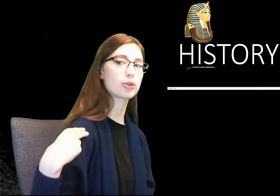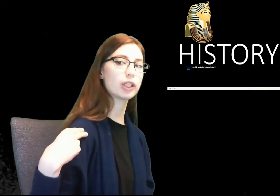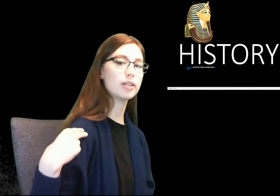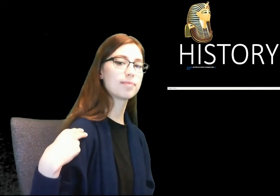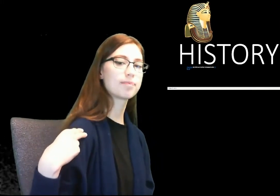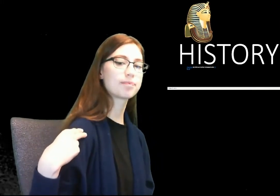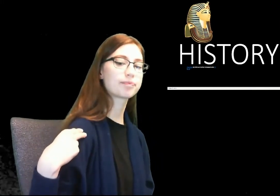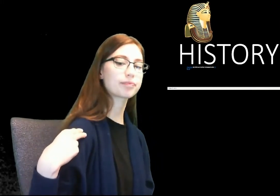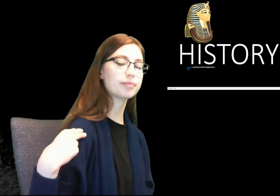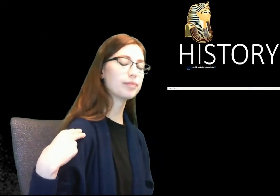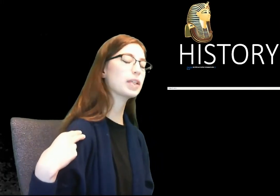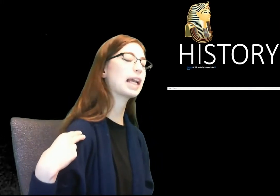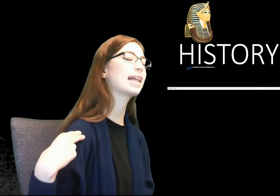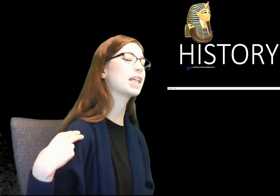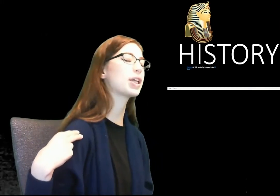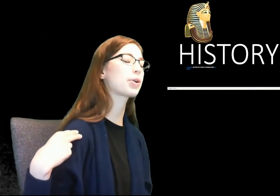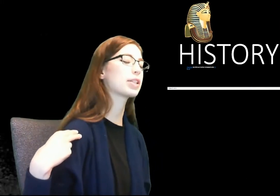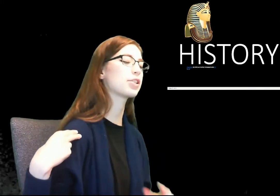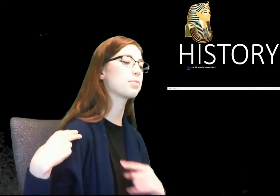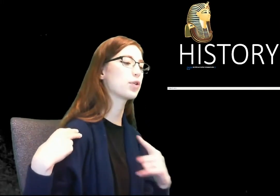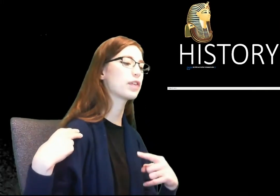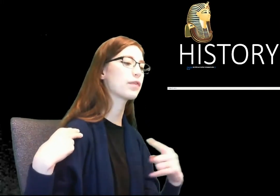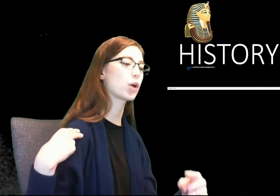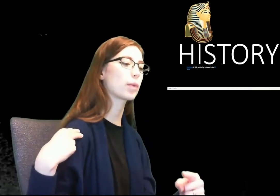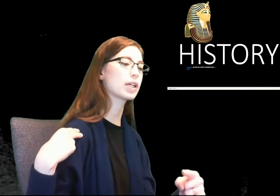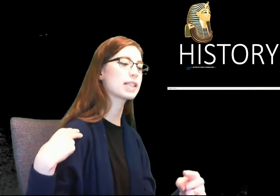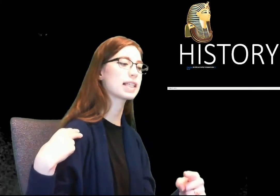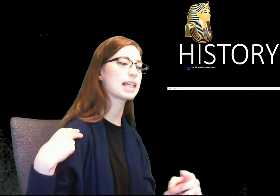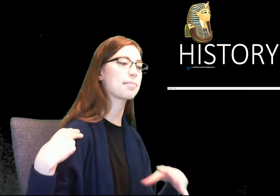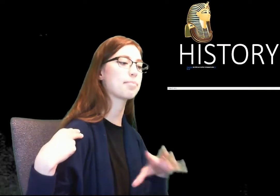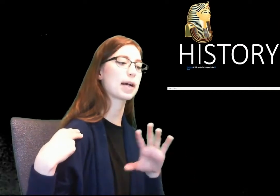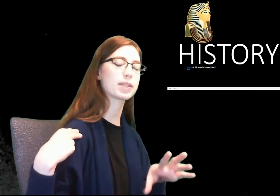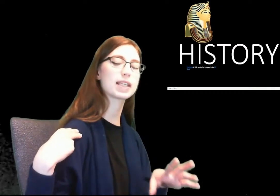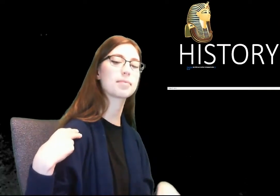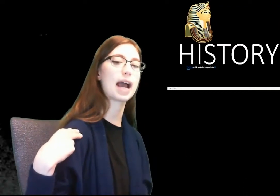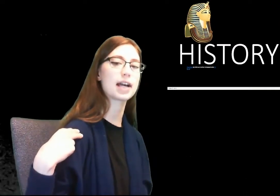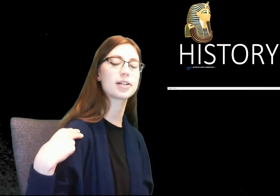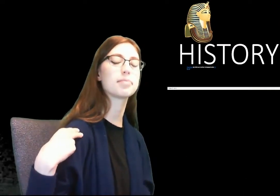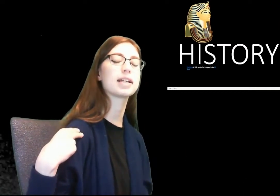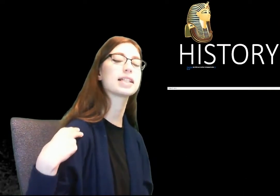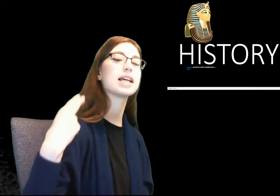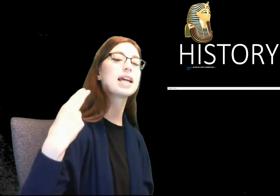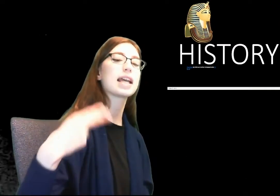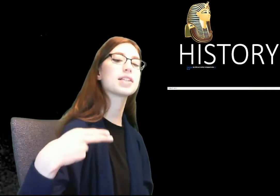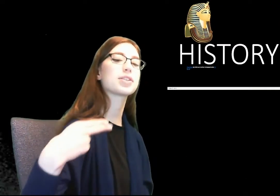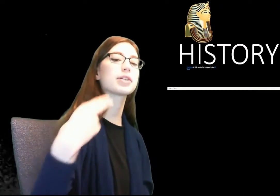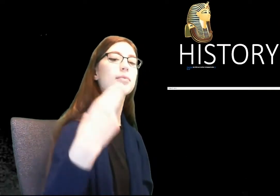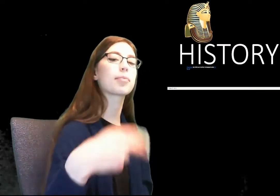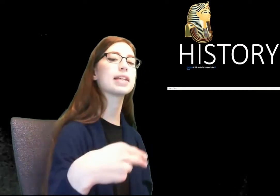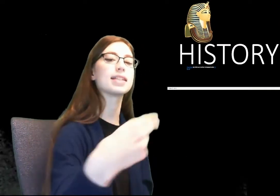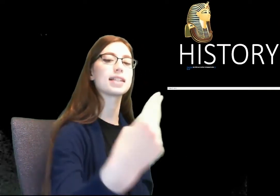shoulder. And then you're going to move it forwards in a bouncing pattern because history repeats